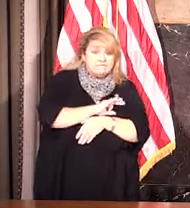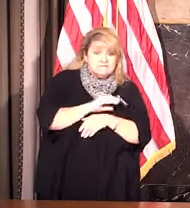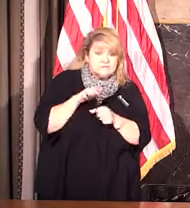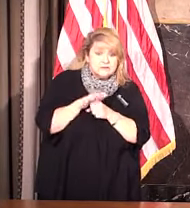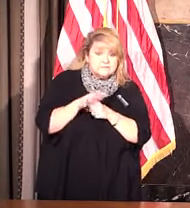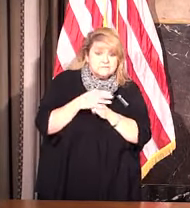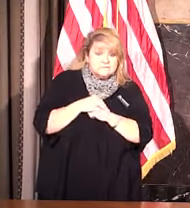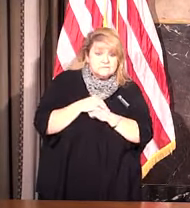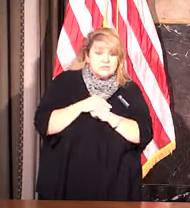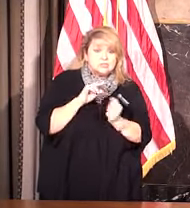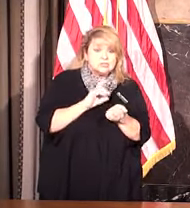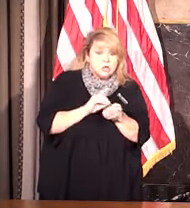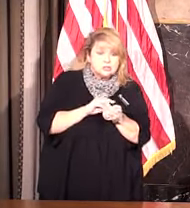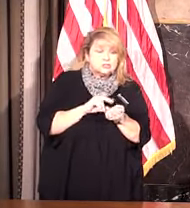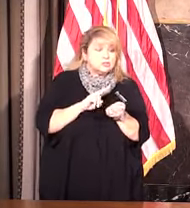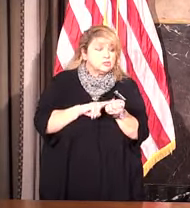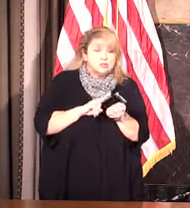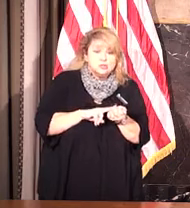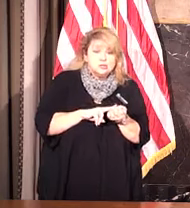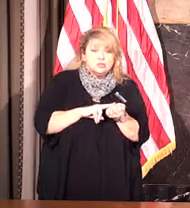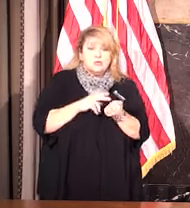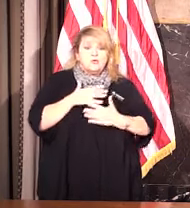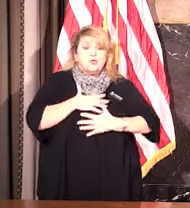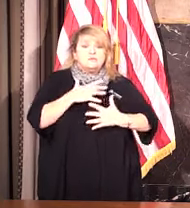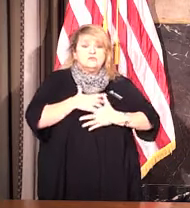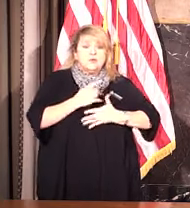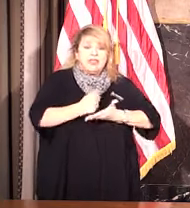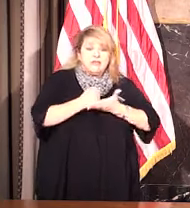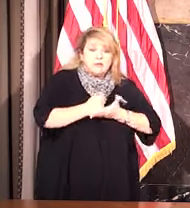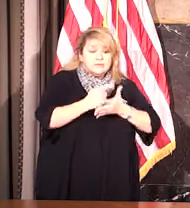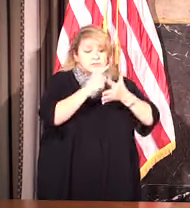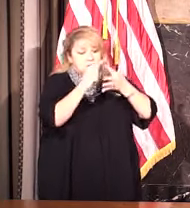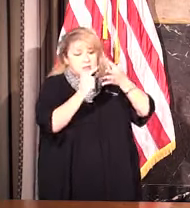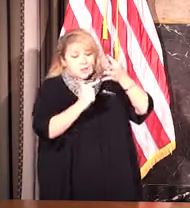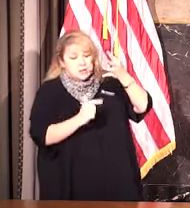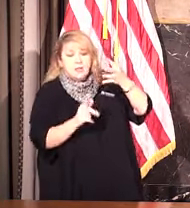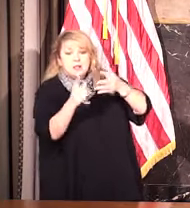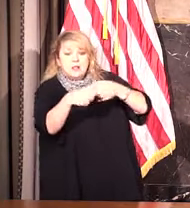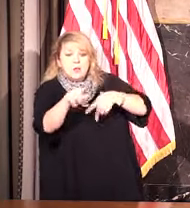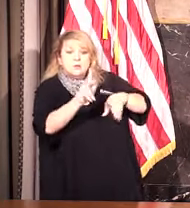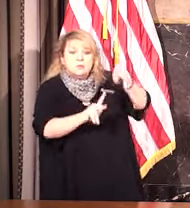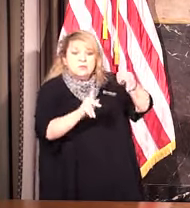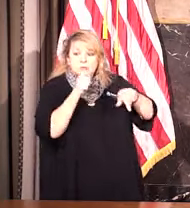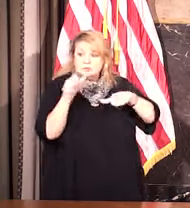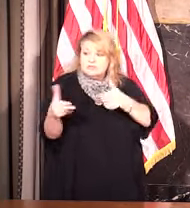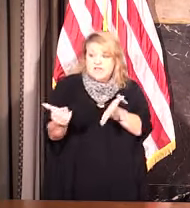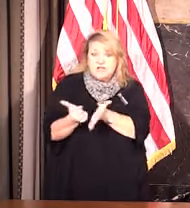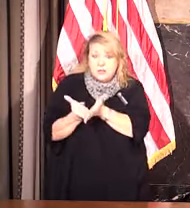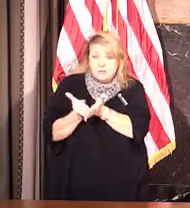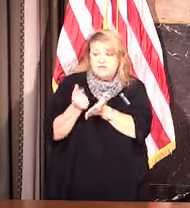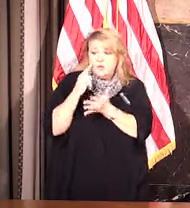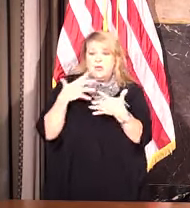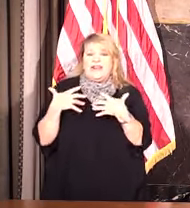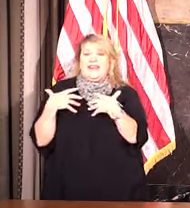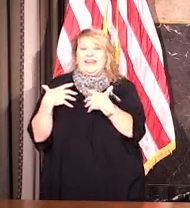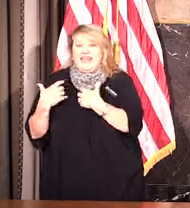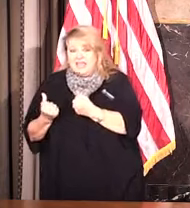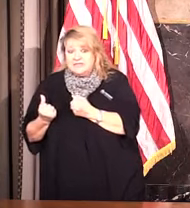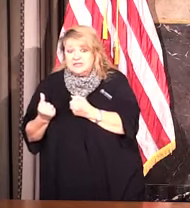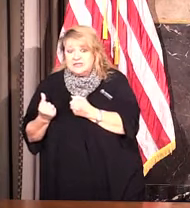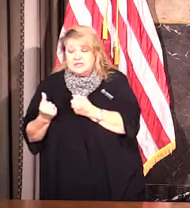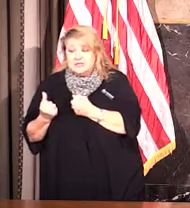respiratory therapists, and all the other healthcare professionals needed to deliver life-saving care? And by the way, not just to COVID patients, but